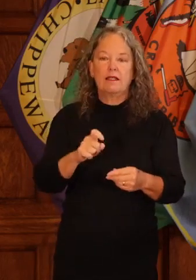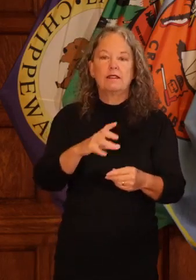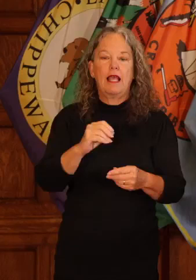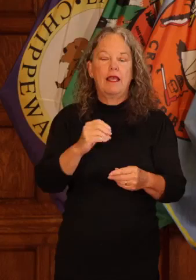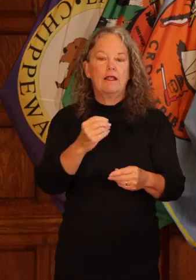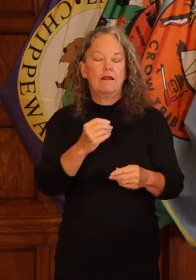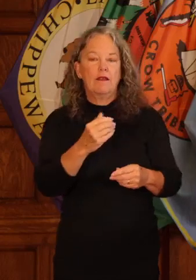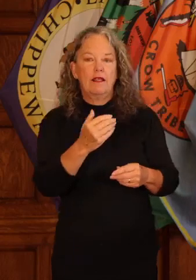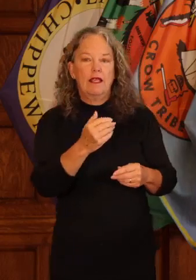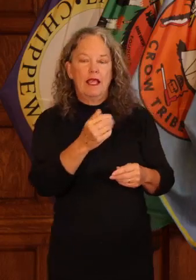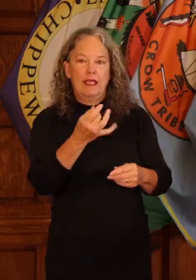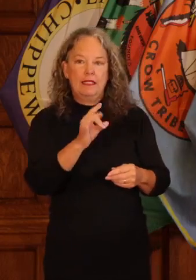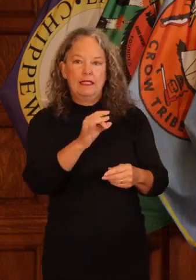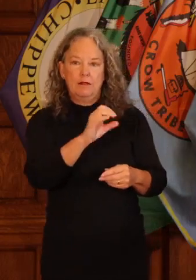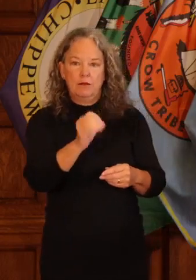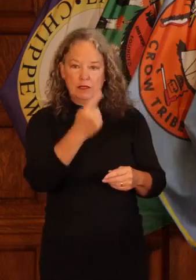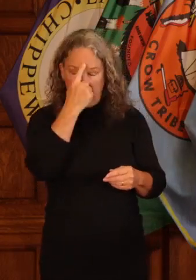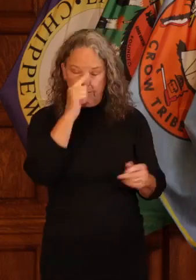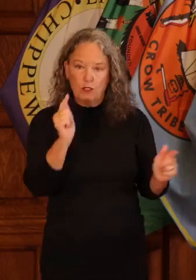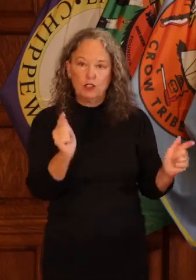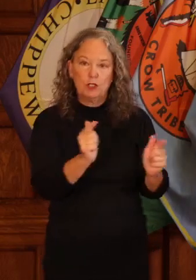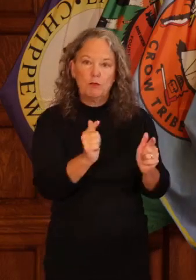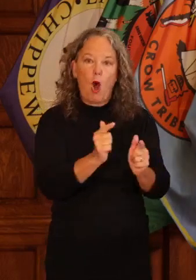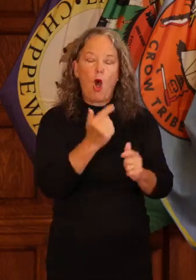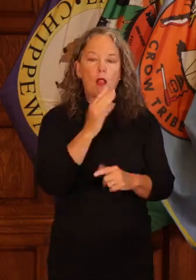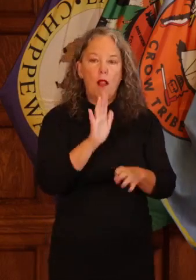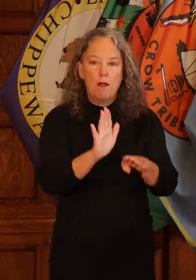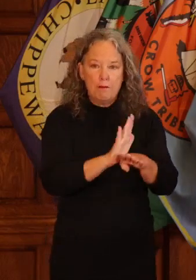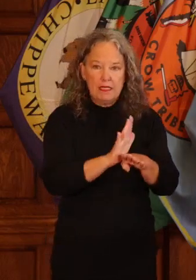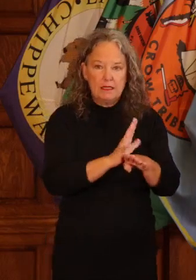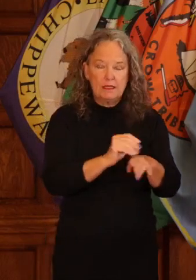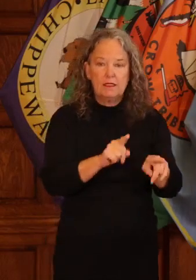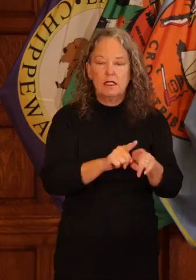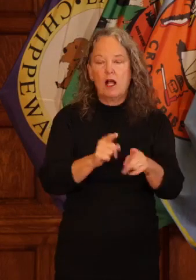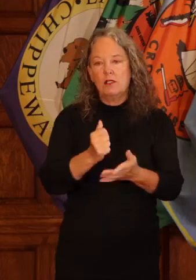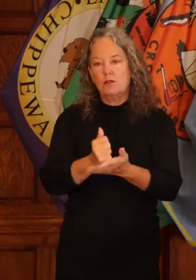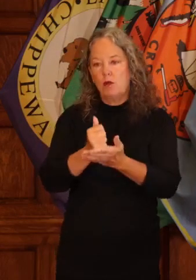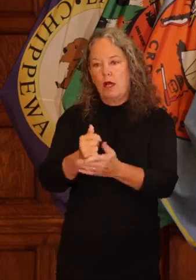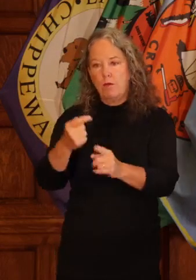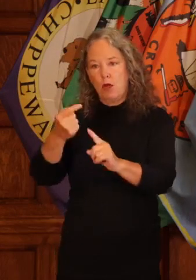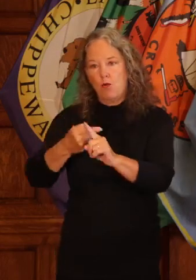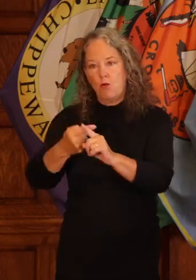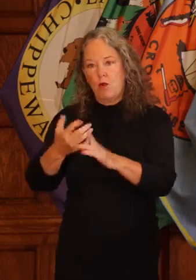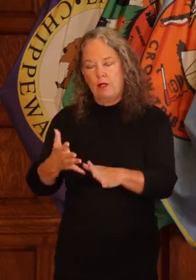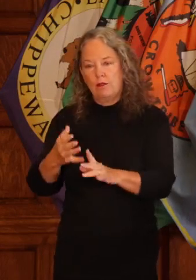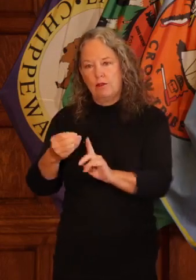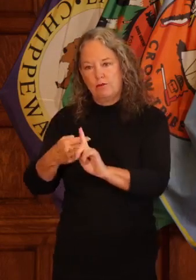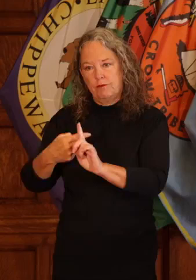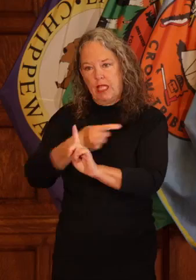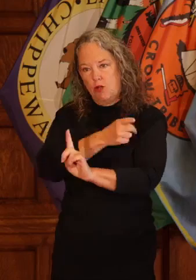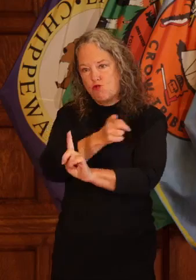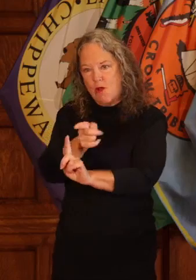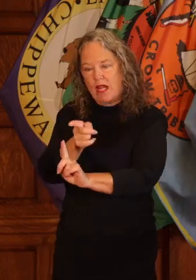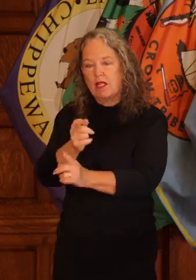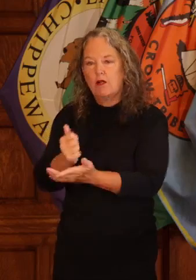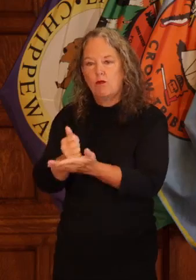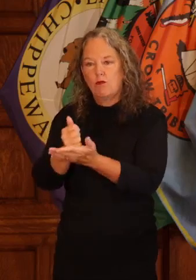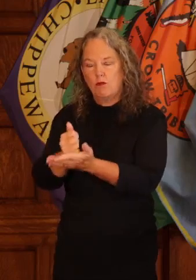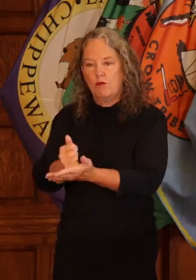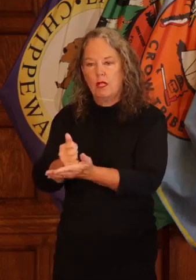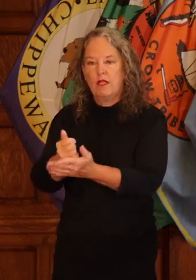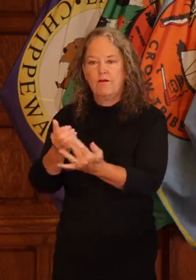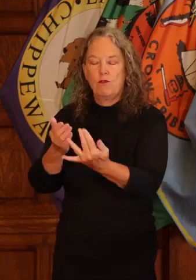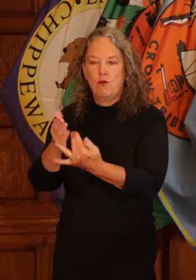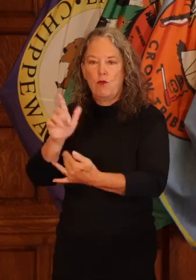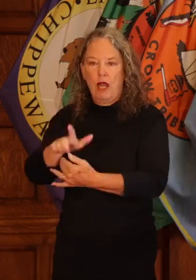small businesses, and also help renters in indirect relief through their landlord.